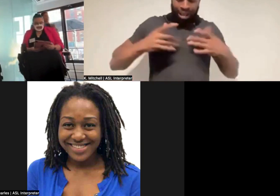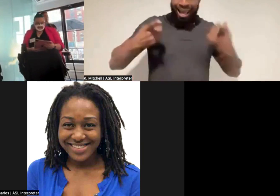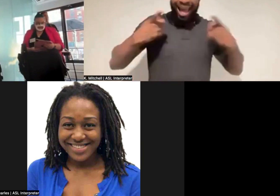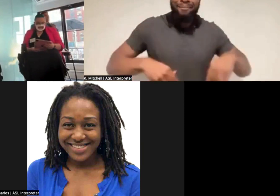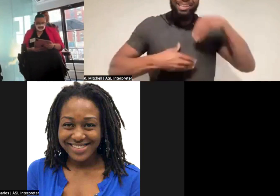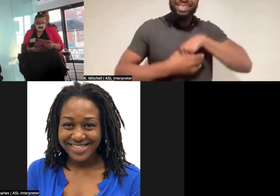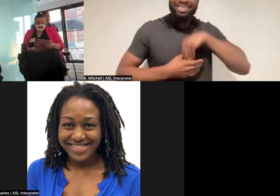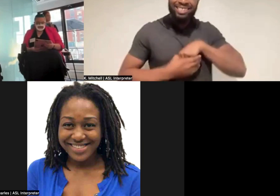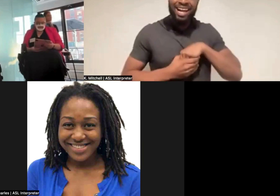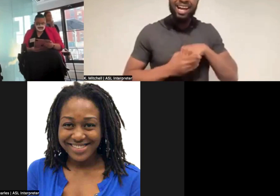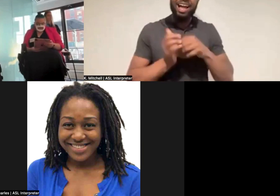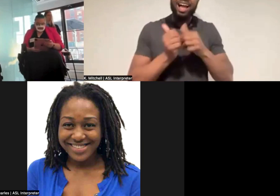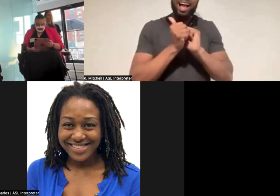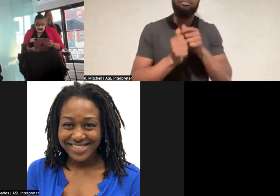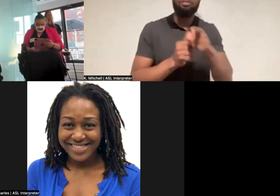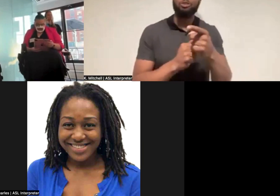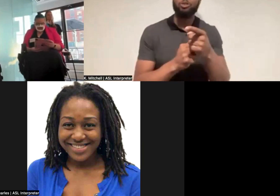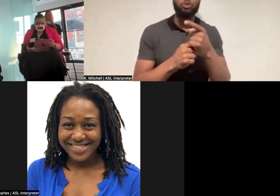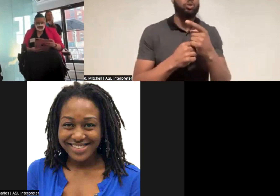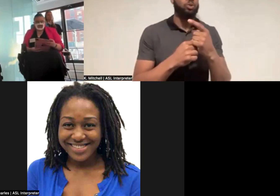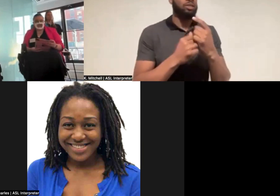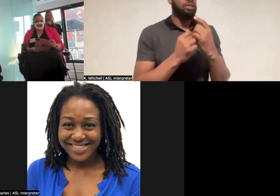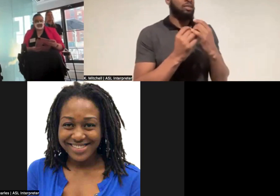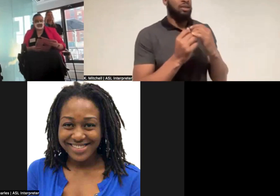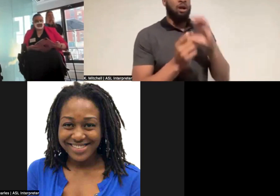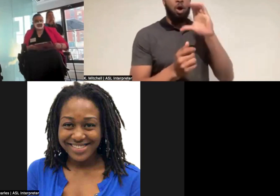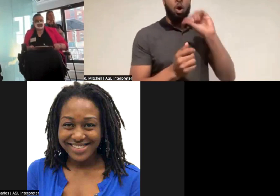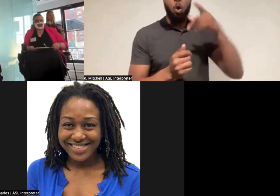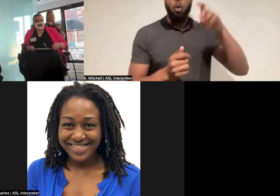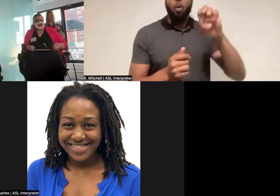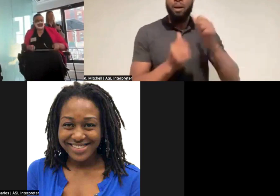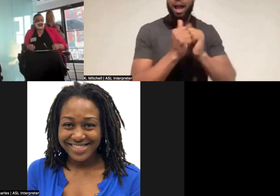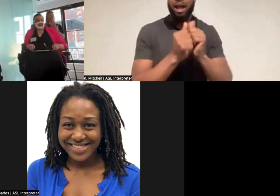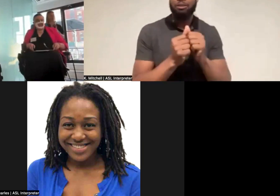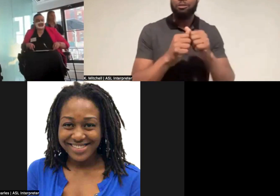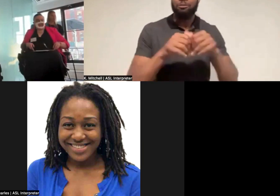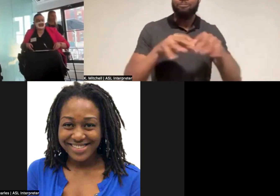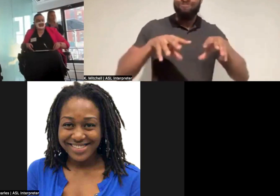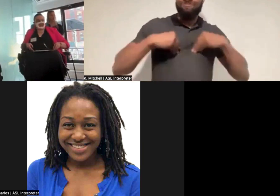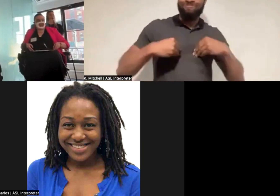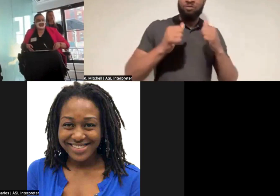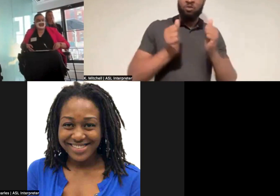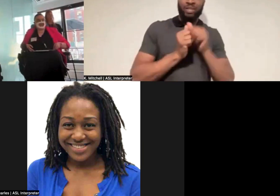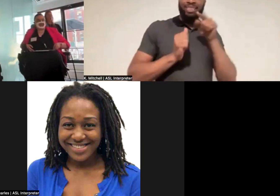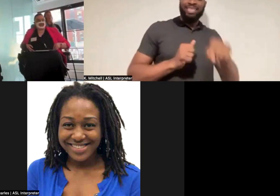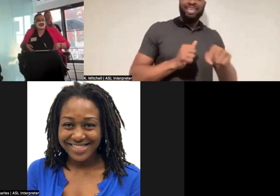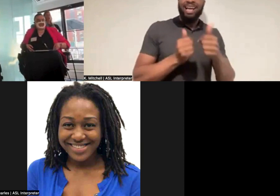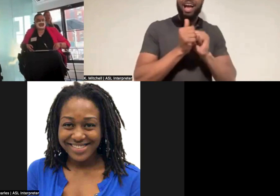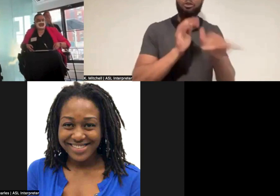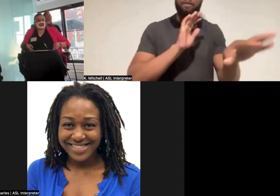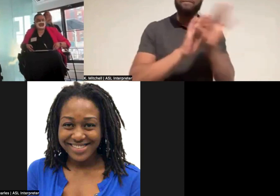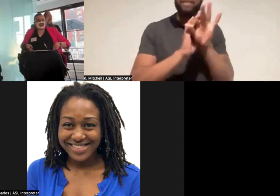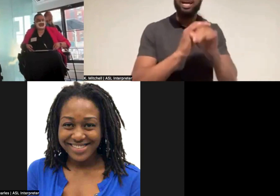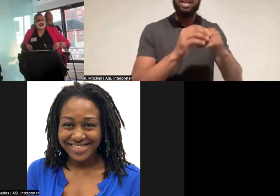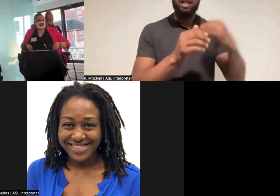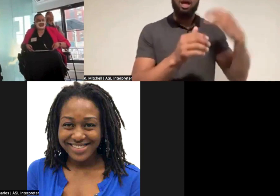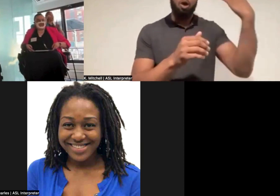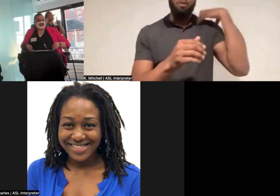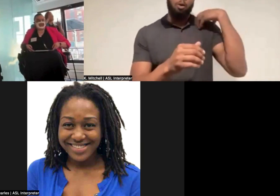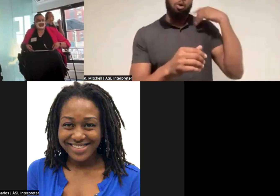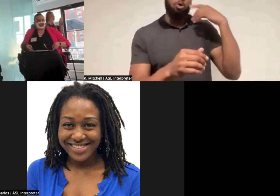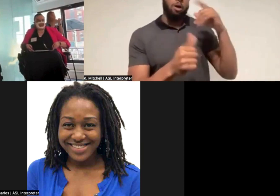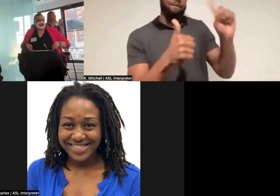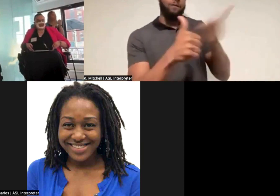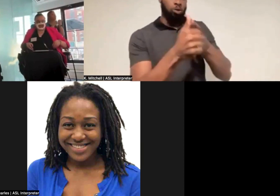had the experience of bullying, and I've also had the experience of being at an employer that is supportive and also understands what I need to be